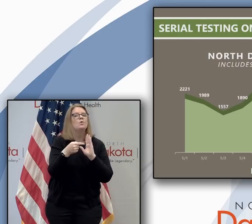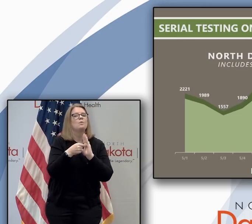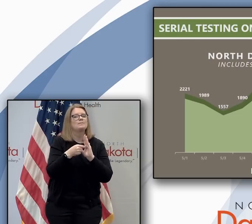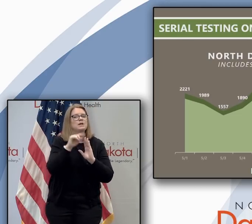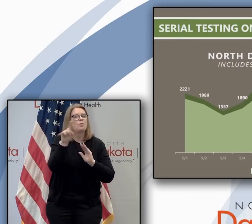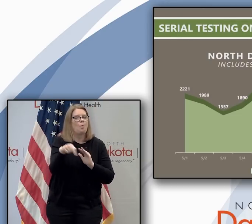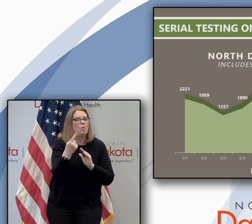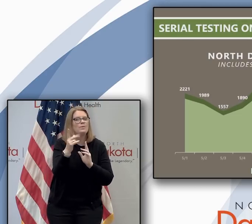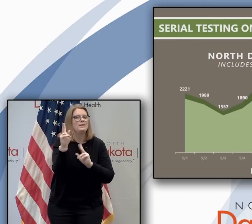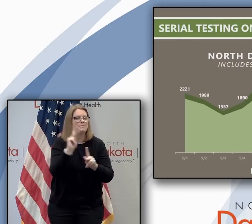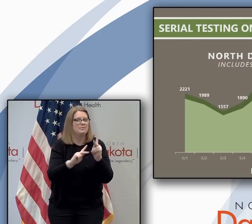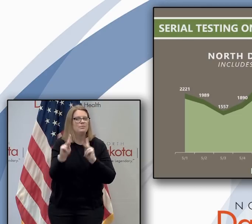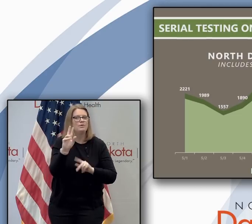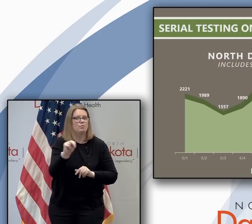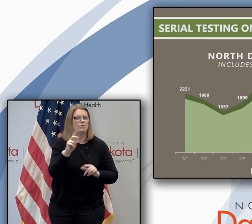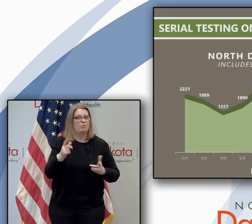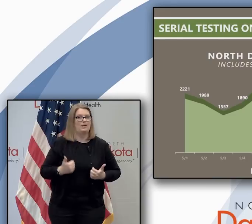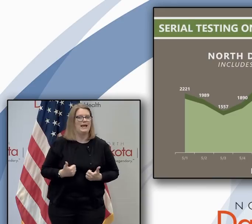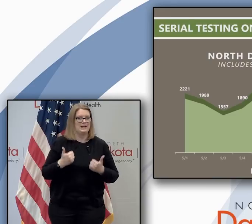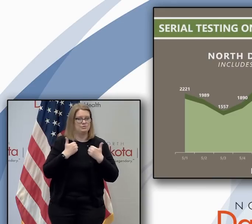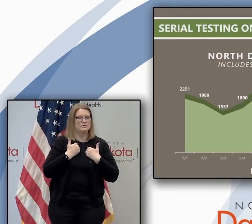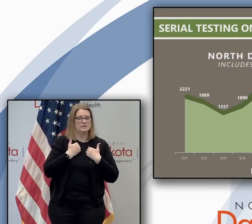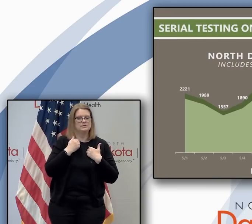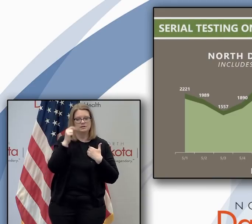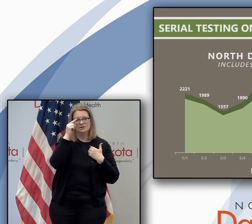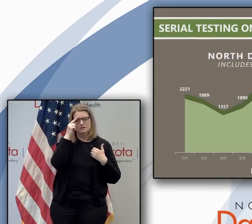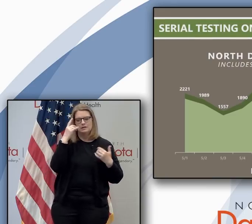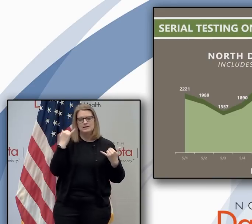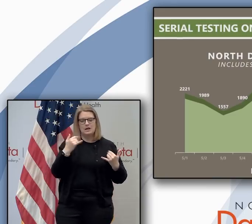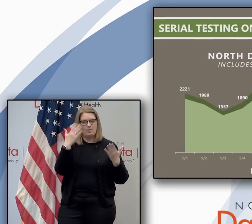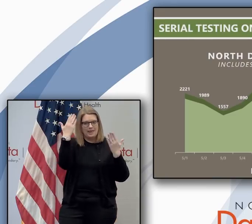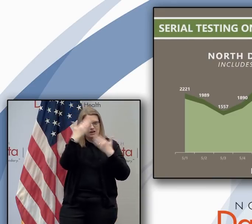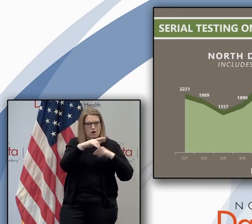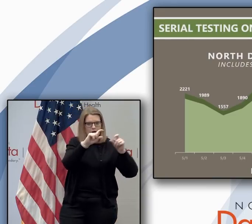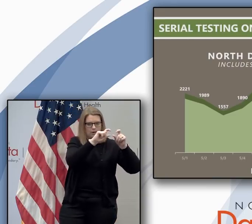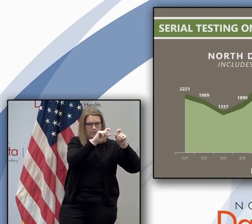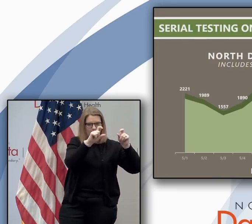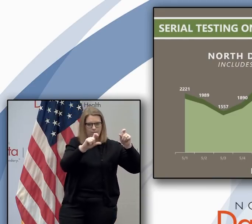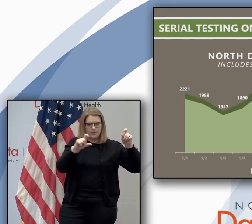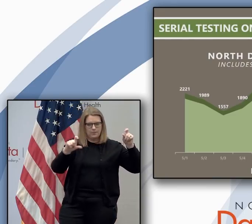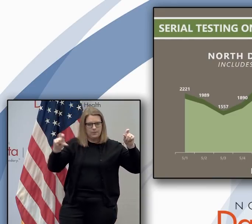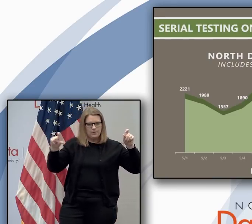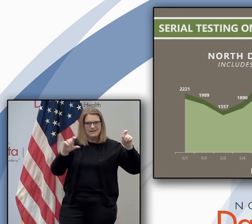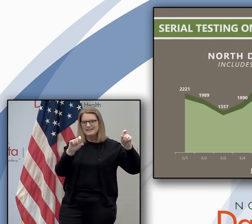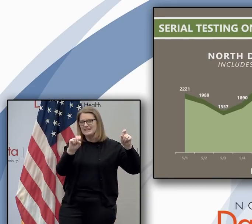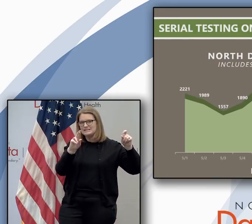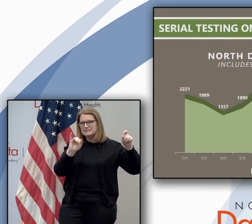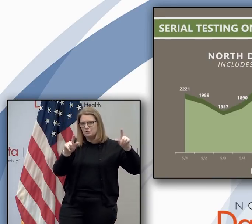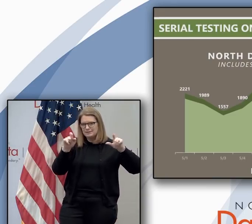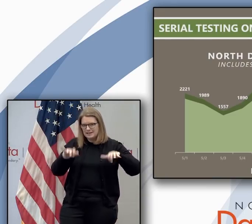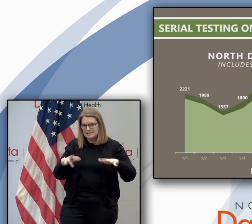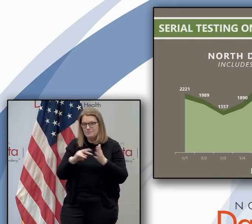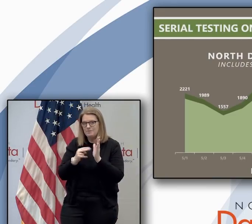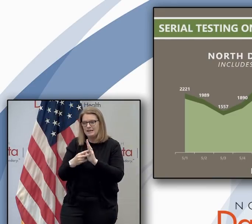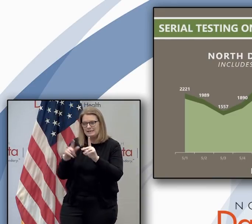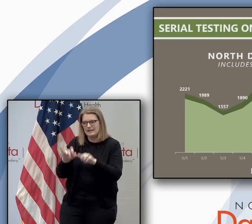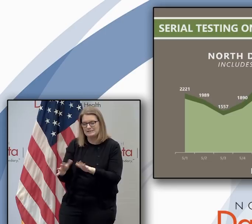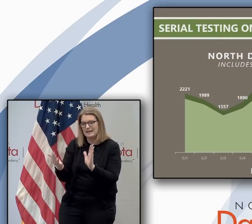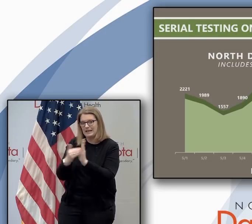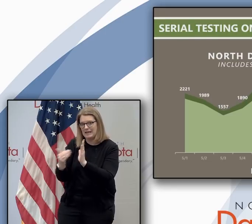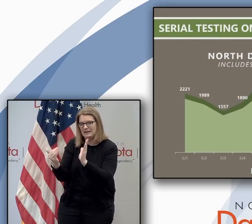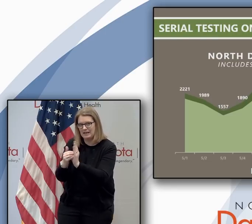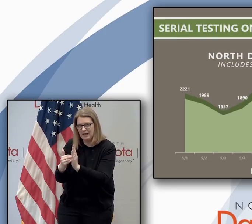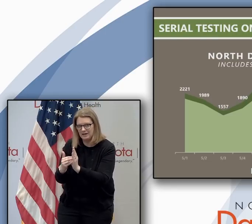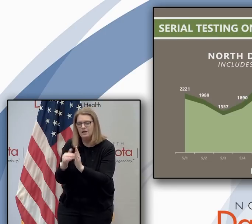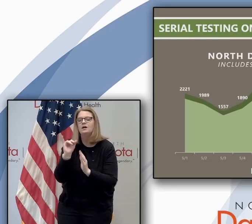Dakota addresses. But again, you can see in that growing darker bar that the serial testing is becoming a bigger portion of what we're doing, and that's going to